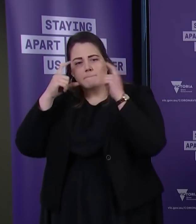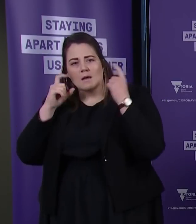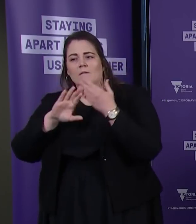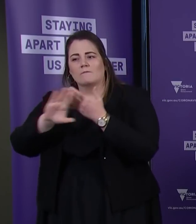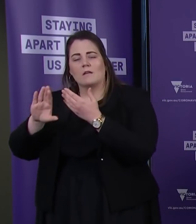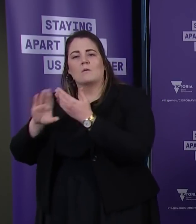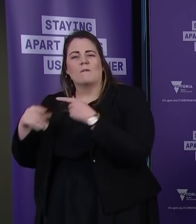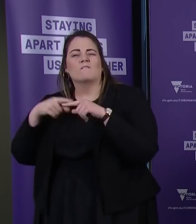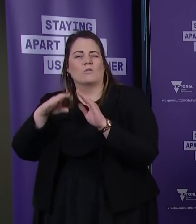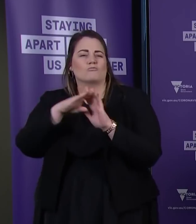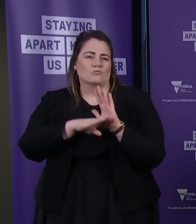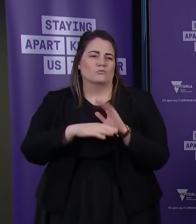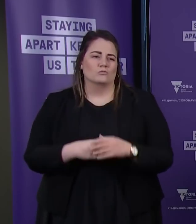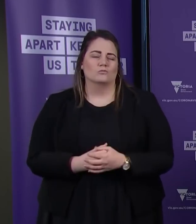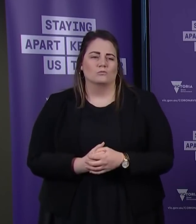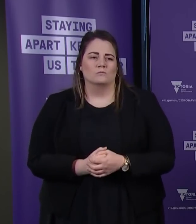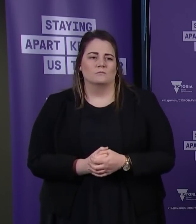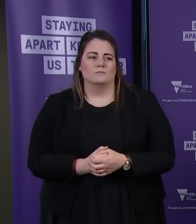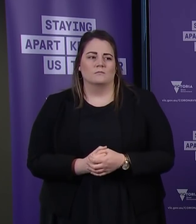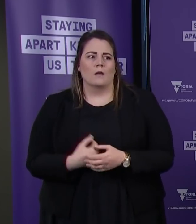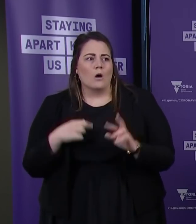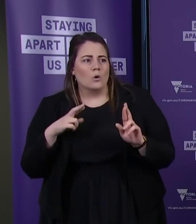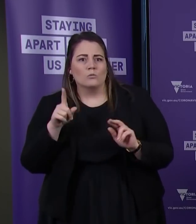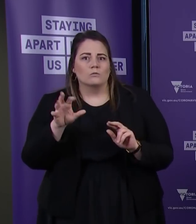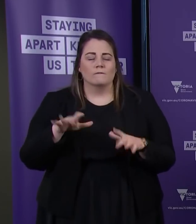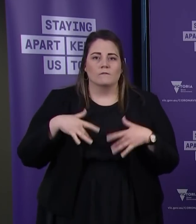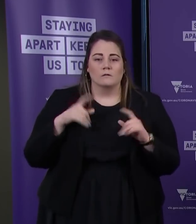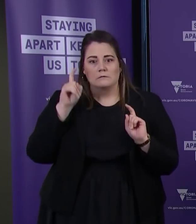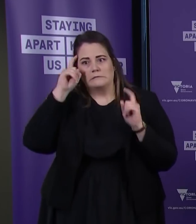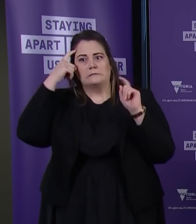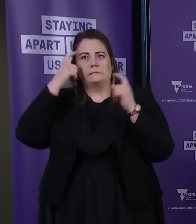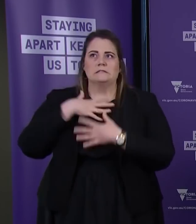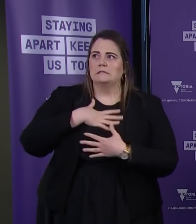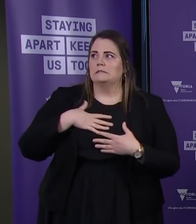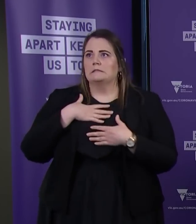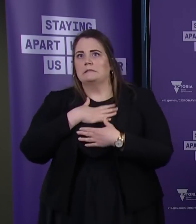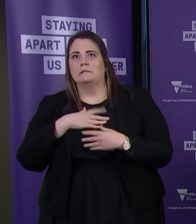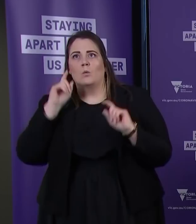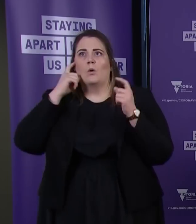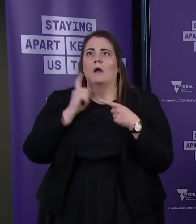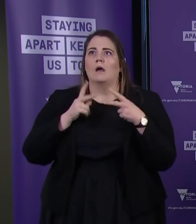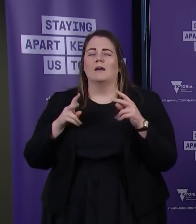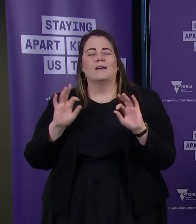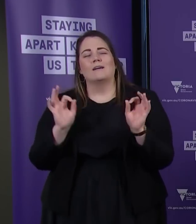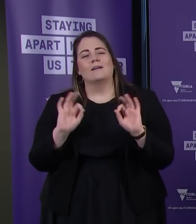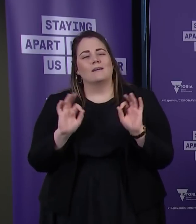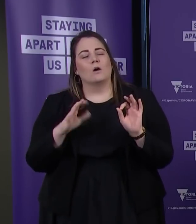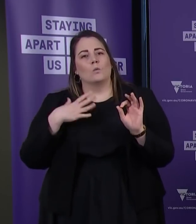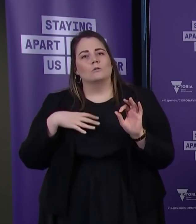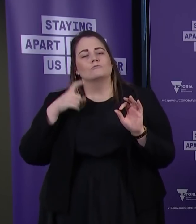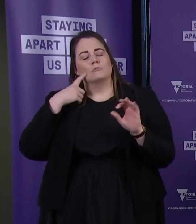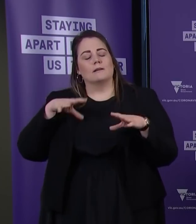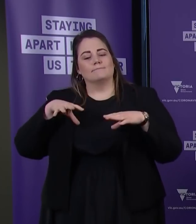that people don't feel a huge sense of anxiety and burden about getting back to that normal way of life. But